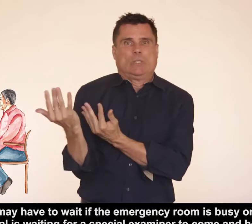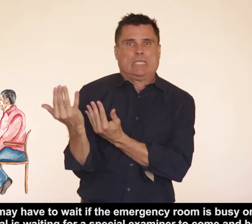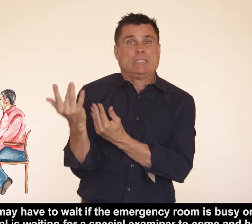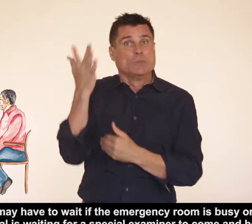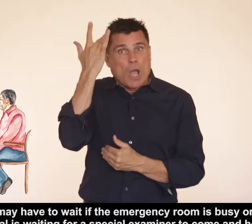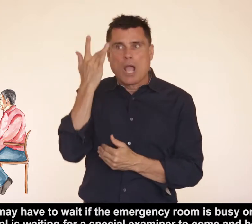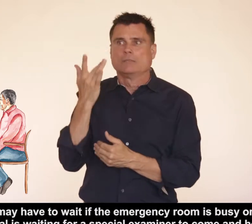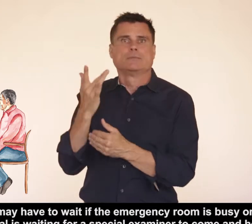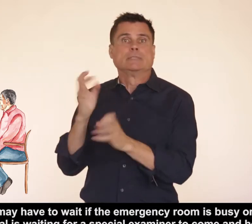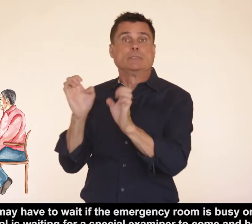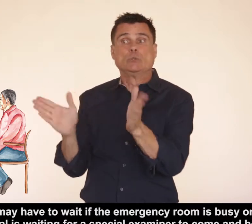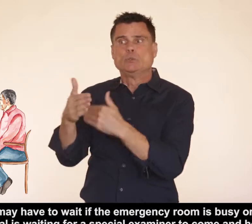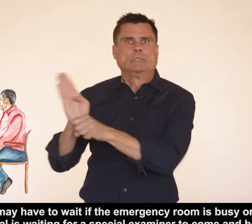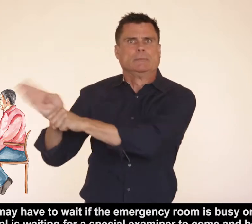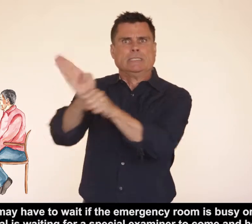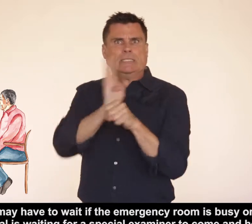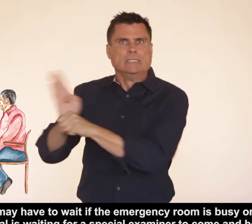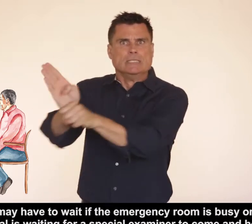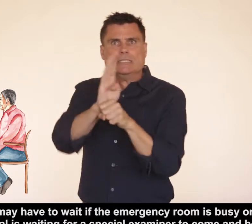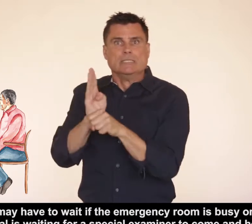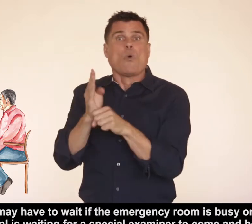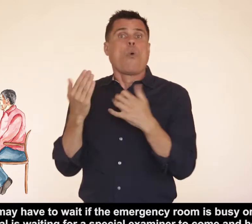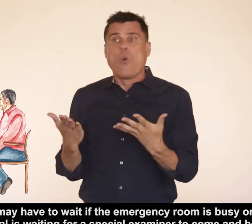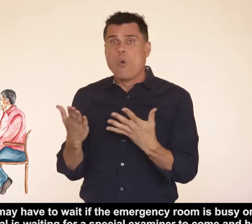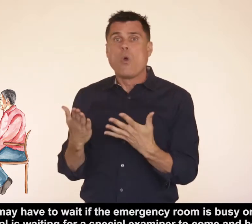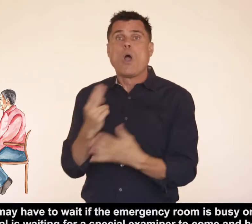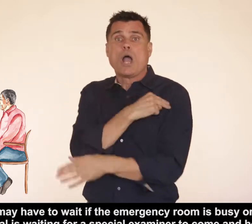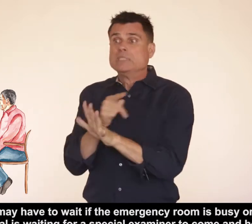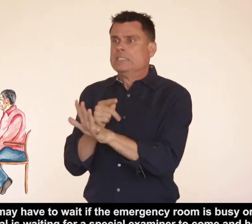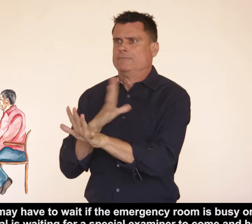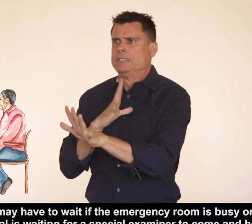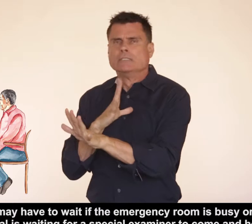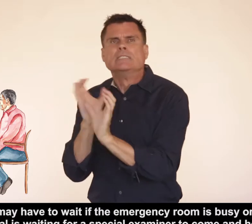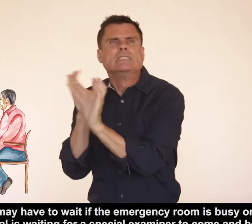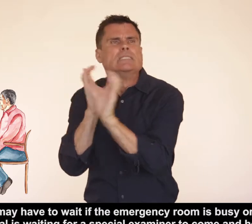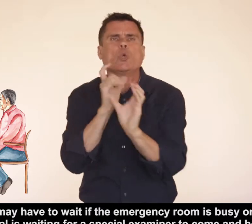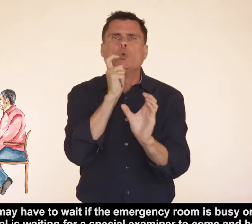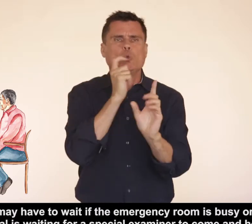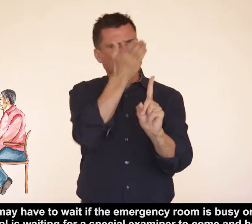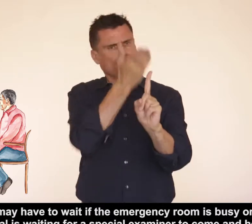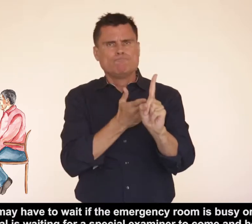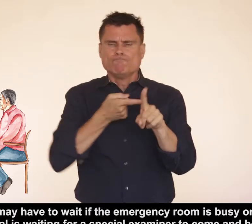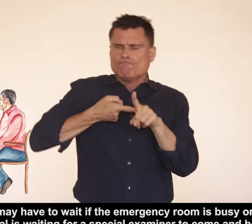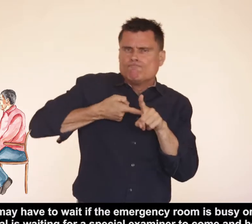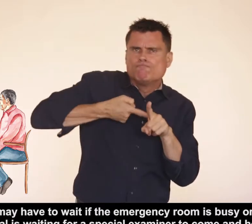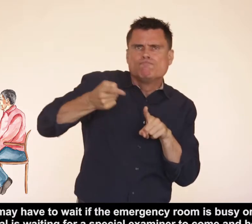You may have to wait if the emergency room is busy or if the hospital is waiting for a special examiner to come and help you.